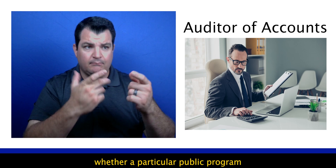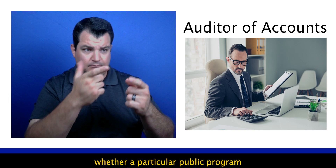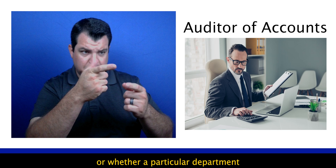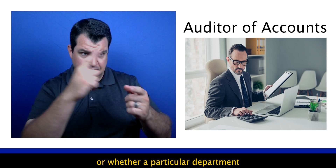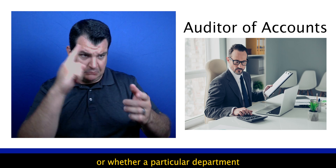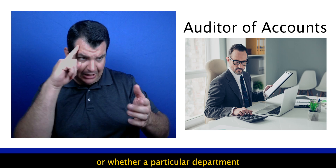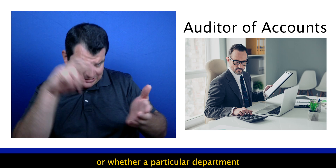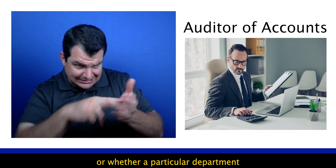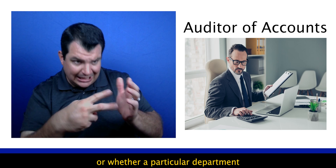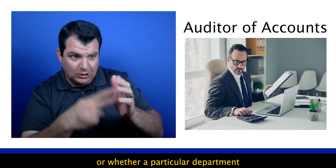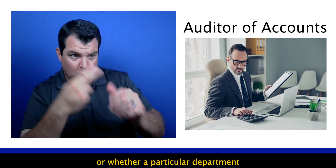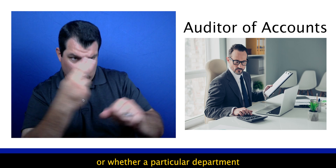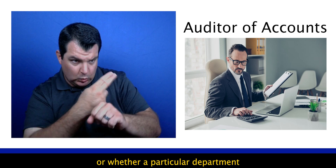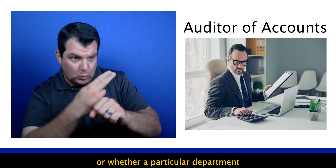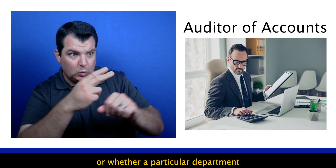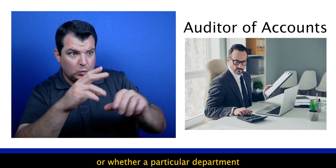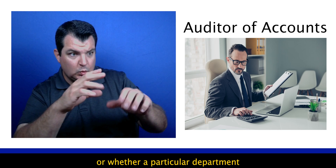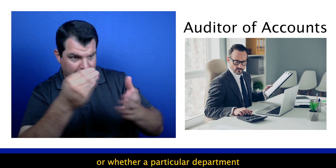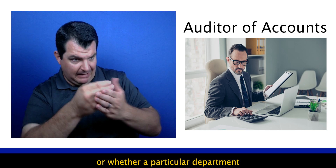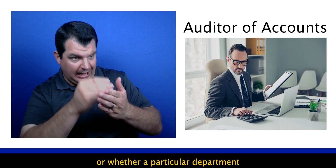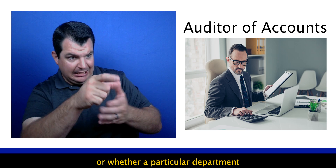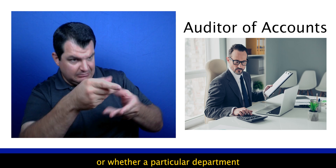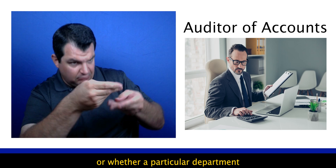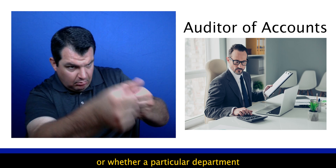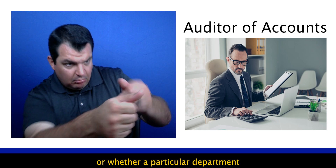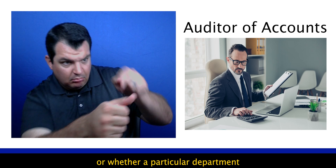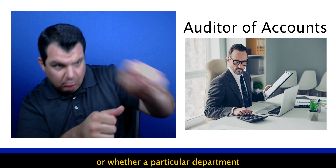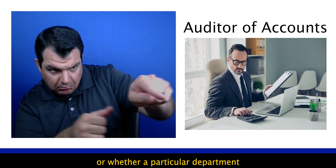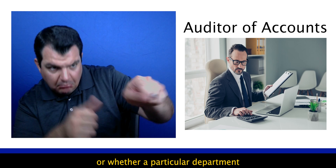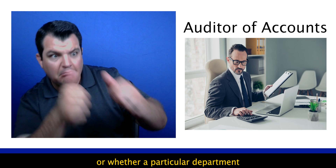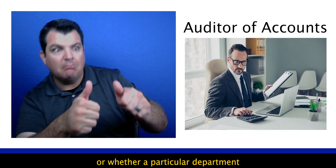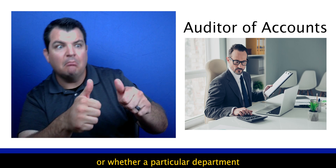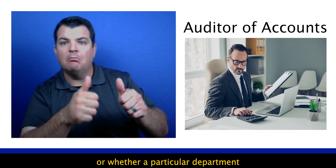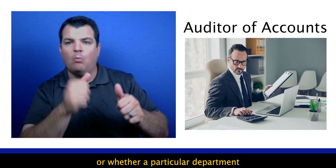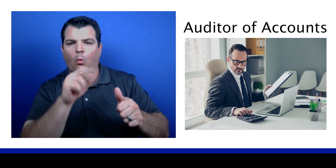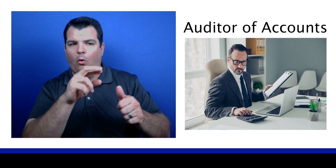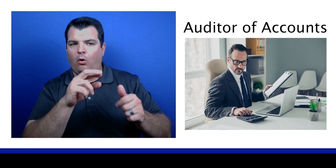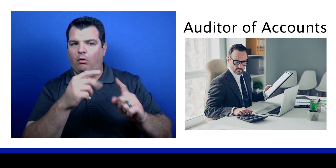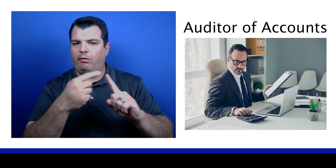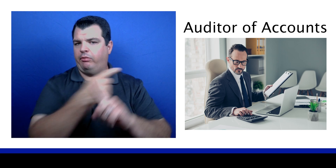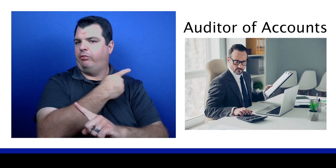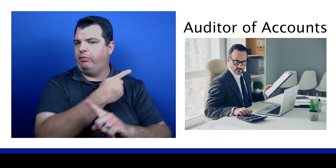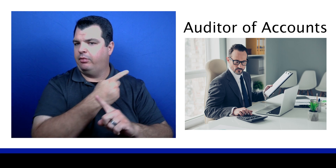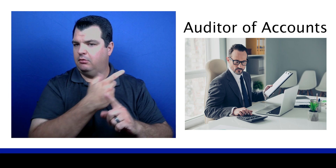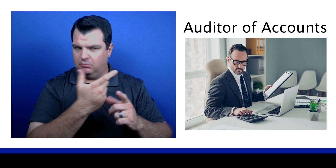purpose, or whether a particular department or agency is operating efficiently.